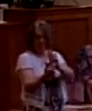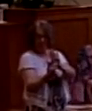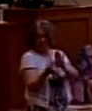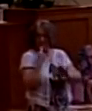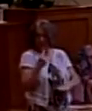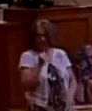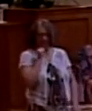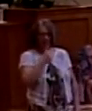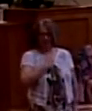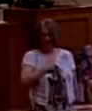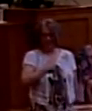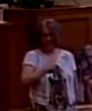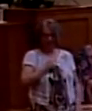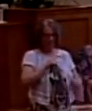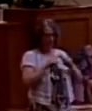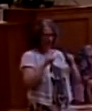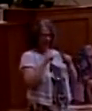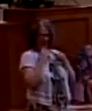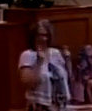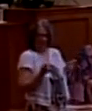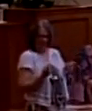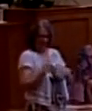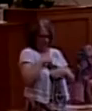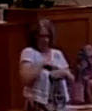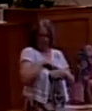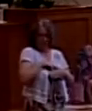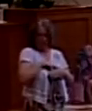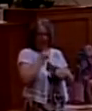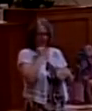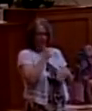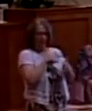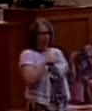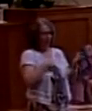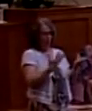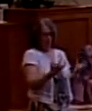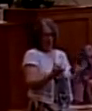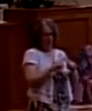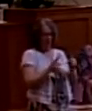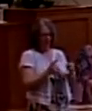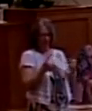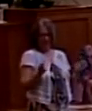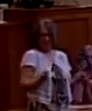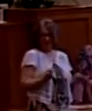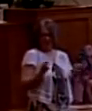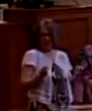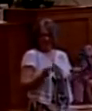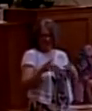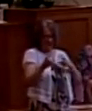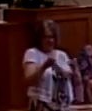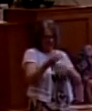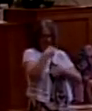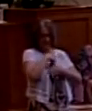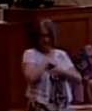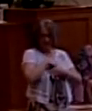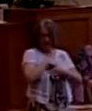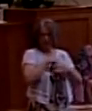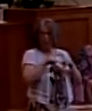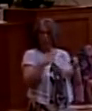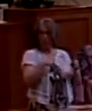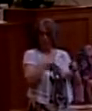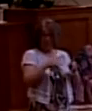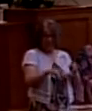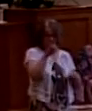not I, but it's the sin that lives within me. It's not the things that I want to do, but the sin that reigns within me. What we